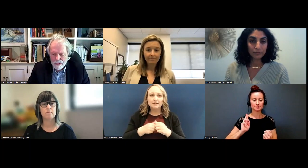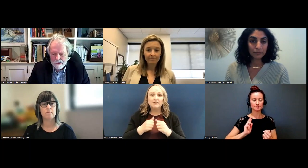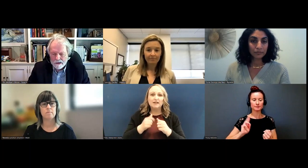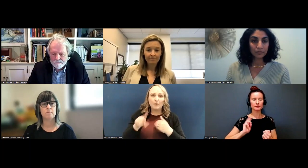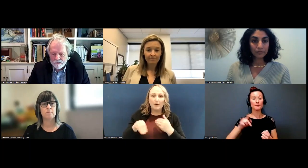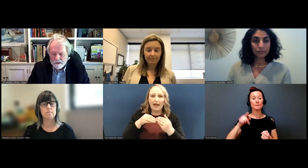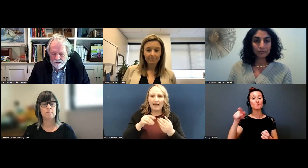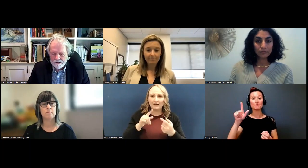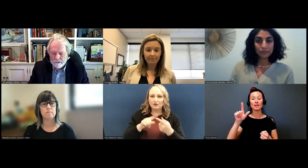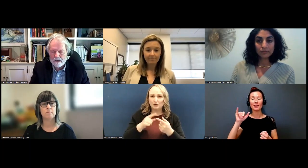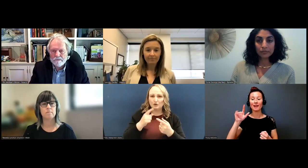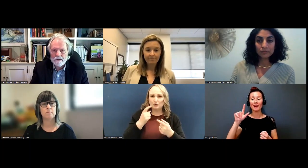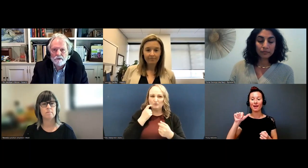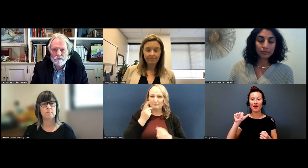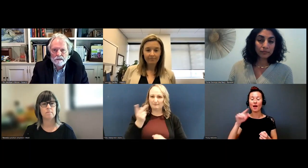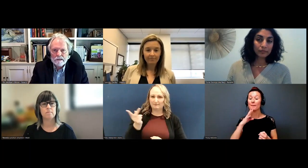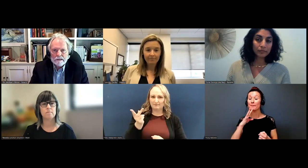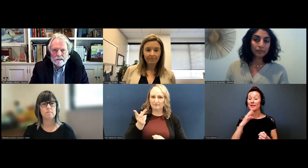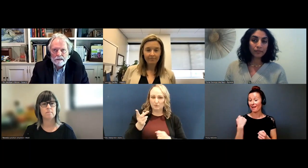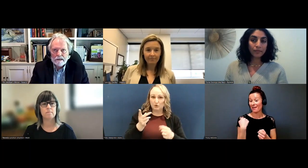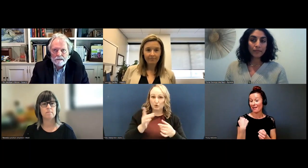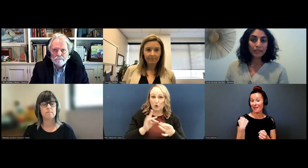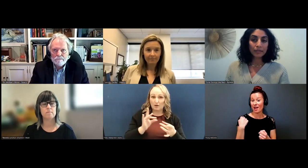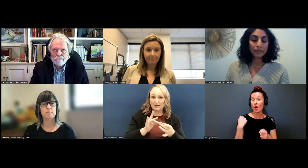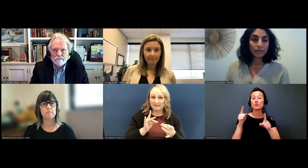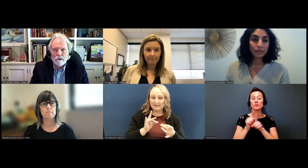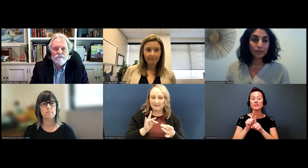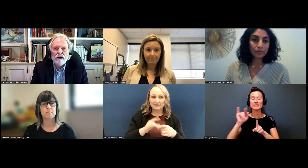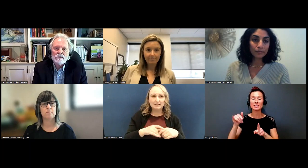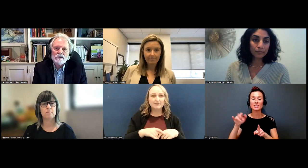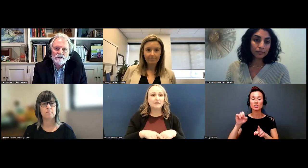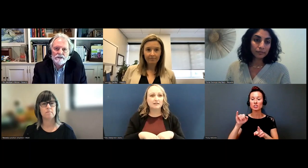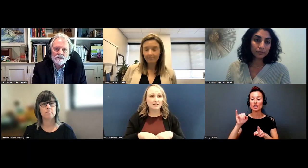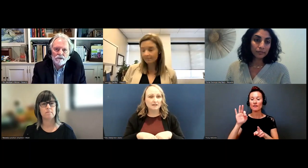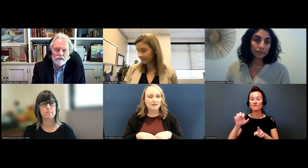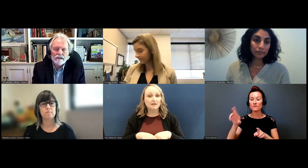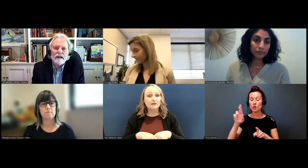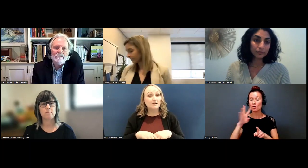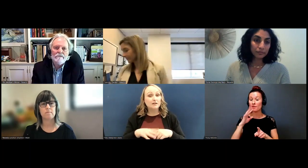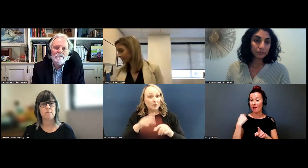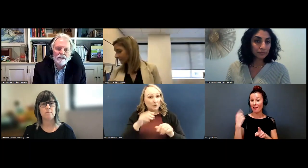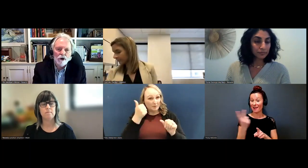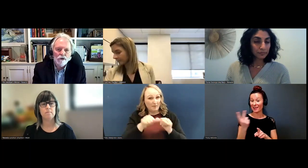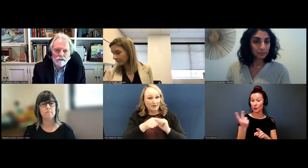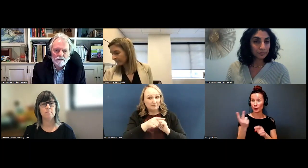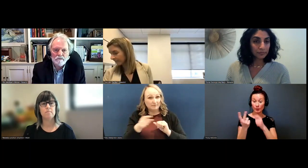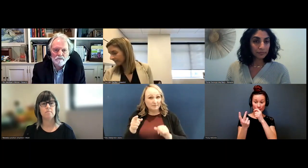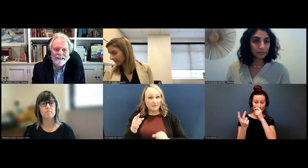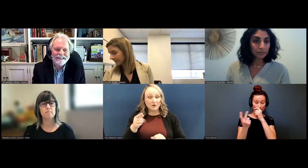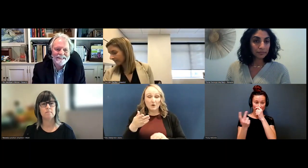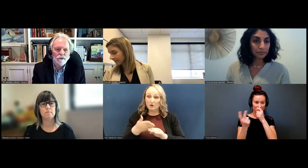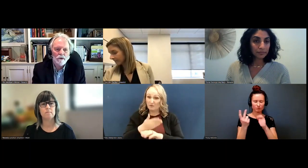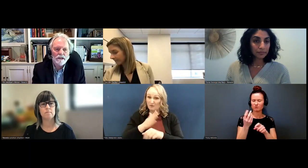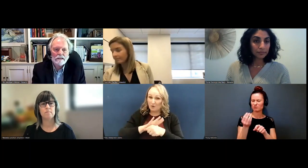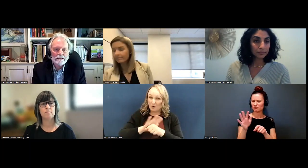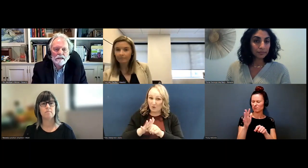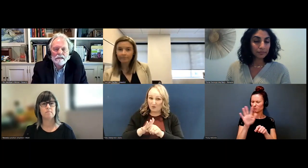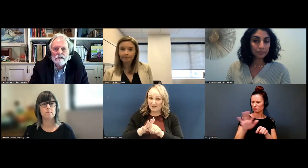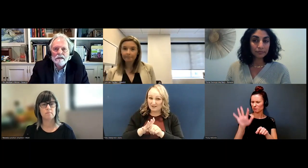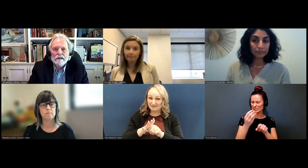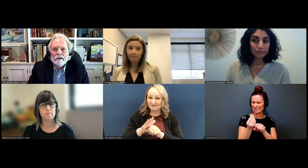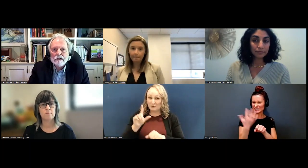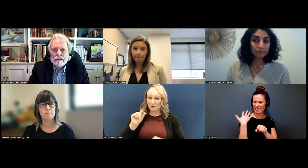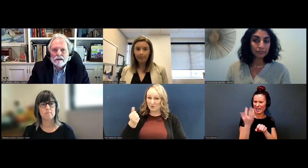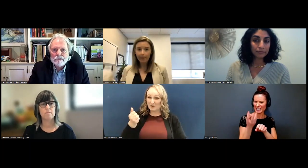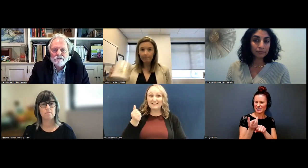well, just to remind people that about 5 or 6 years ago, in life before COVID, in